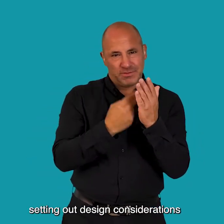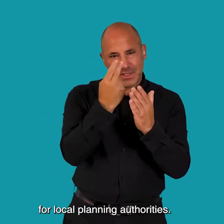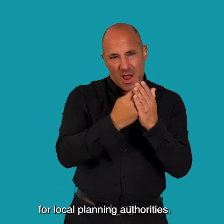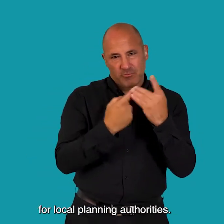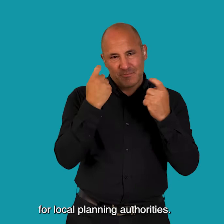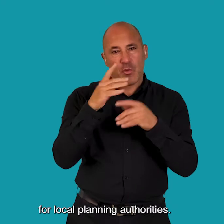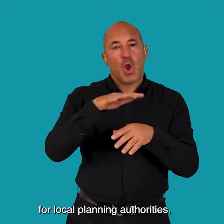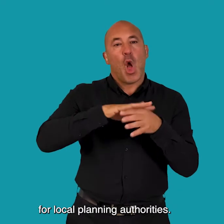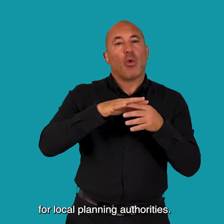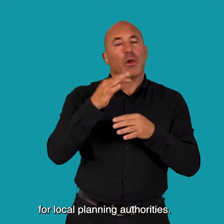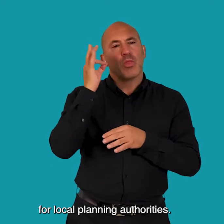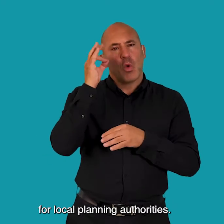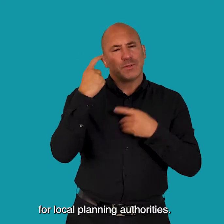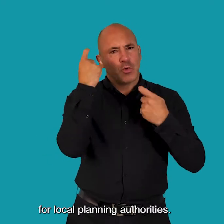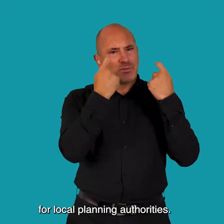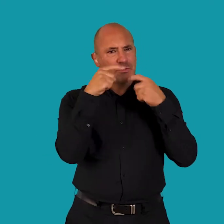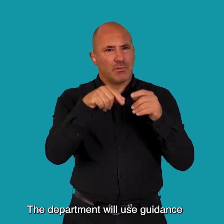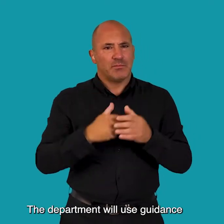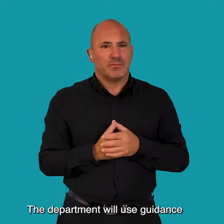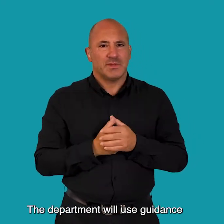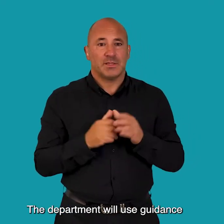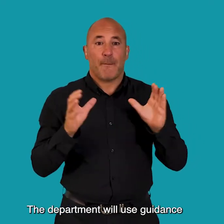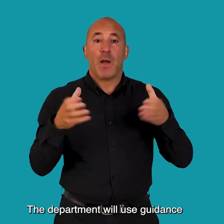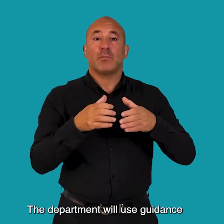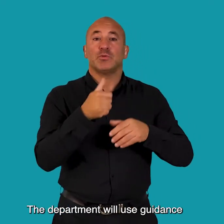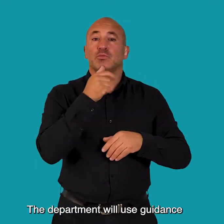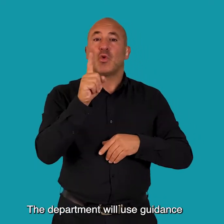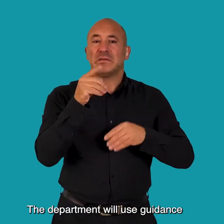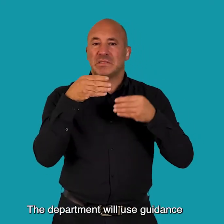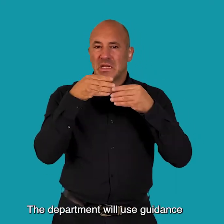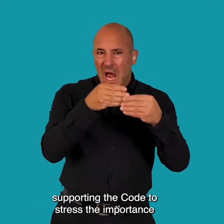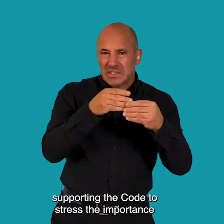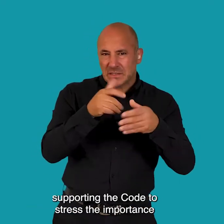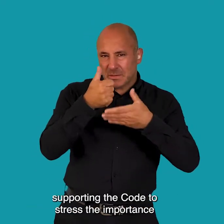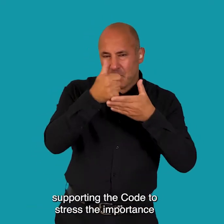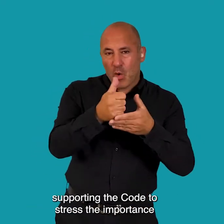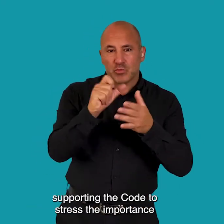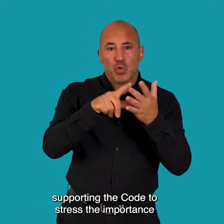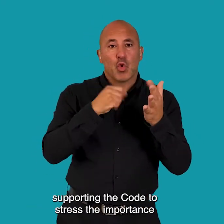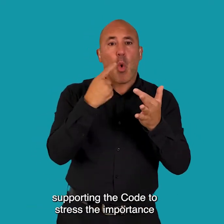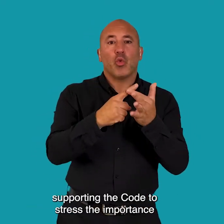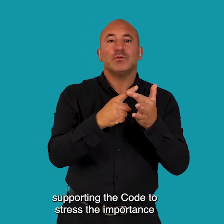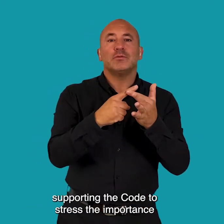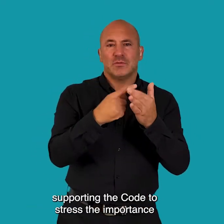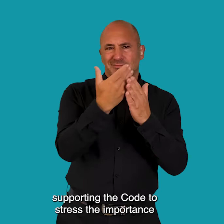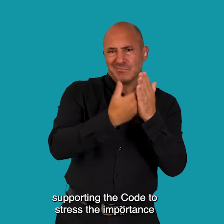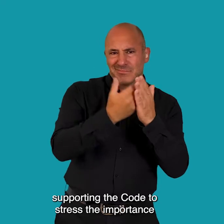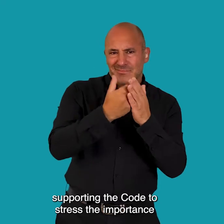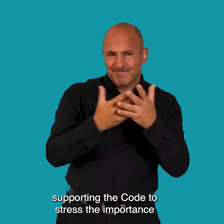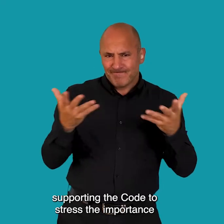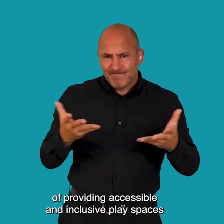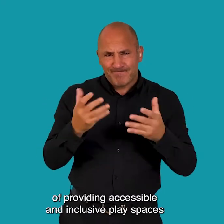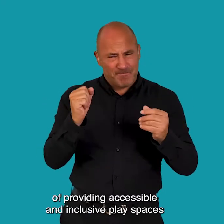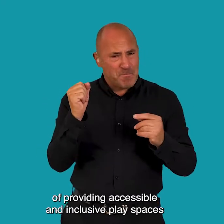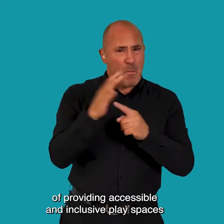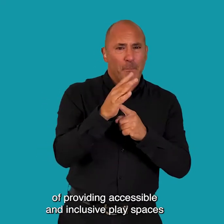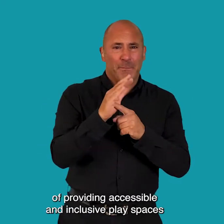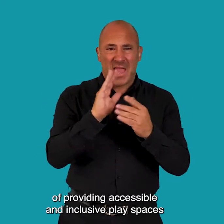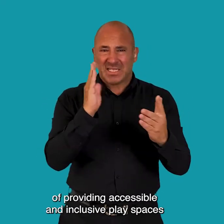for local planning authorities. The department will use guidance supporting the code to stress the importance of providing